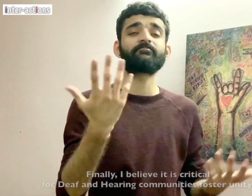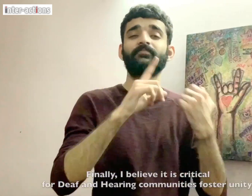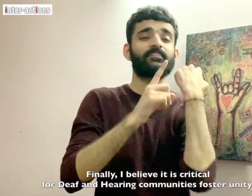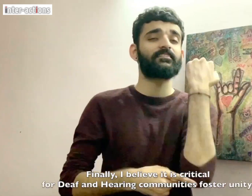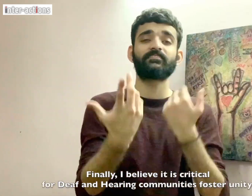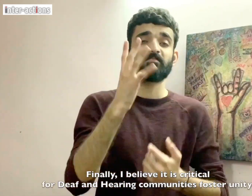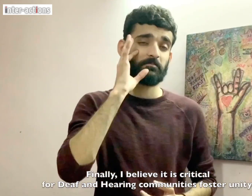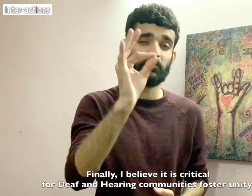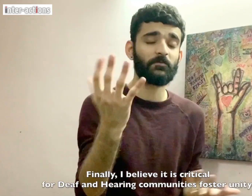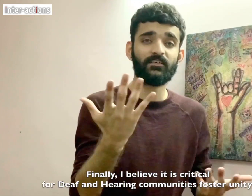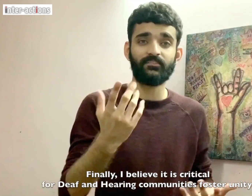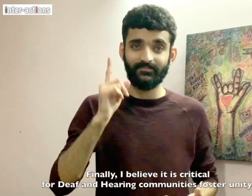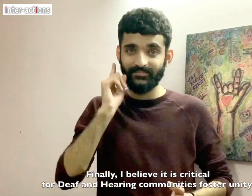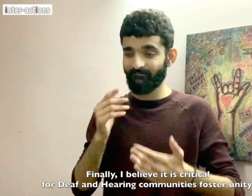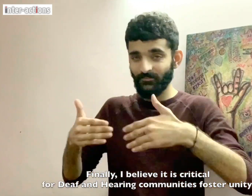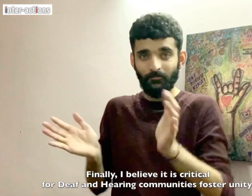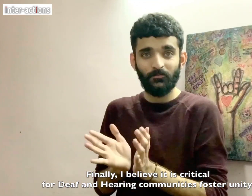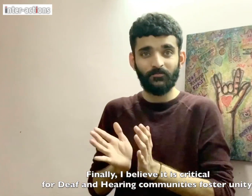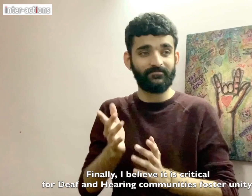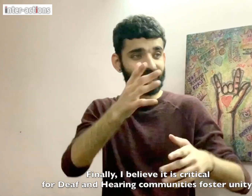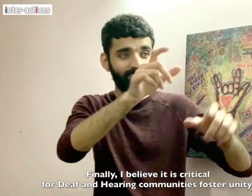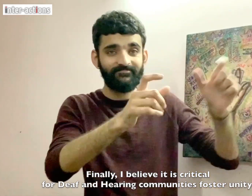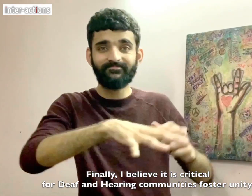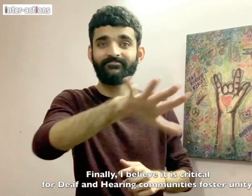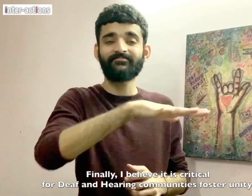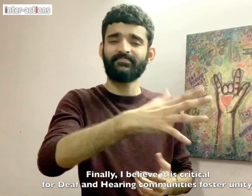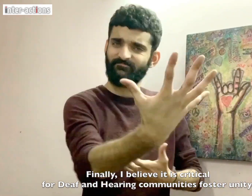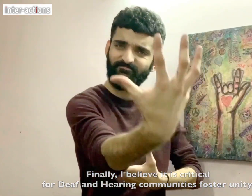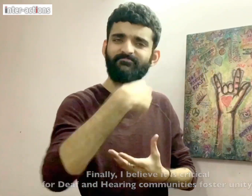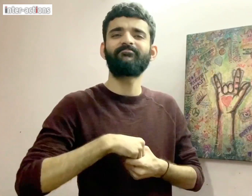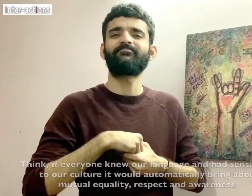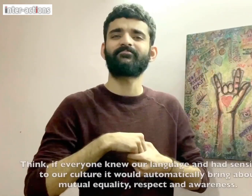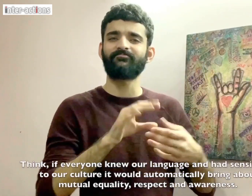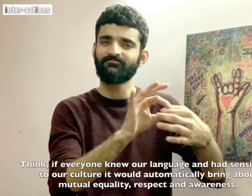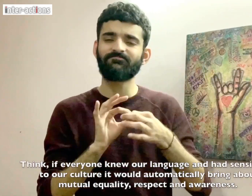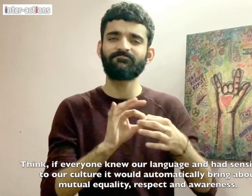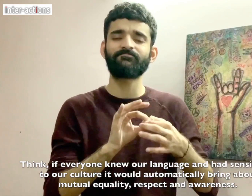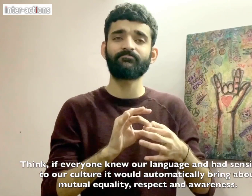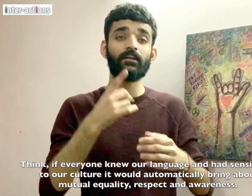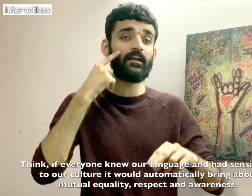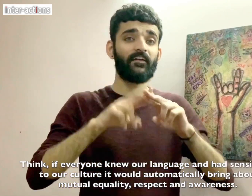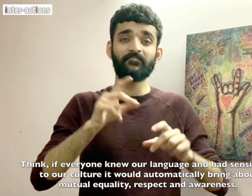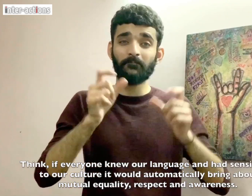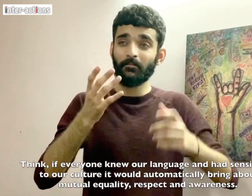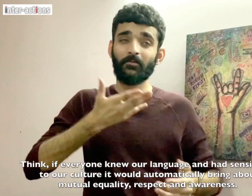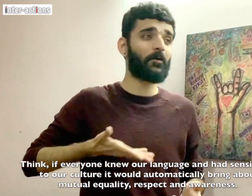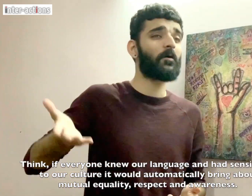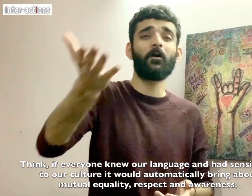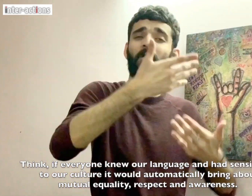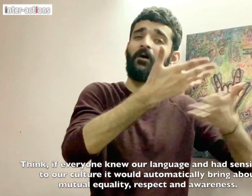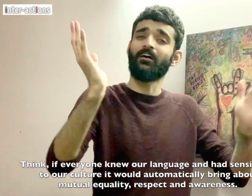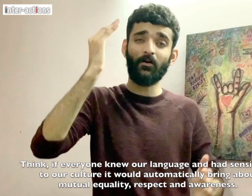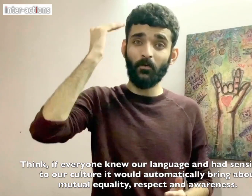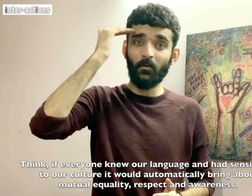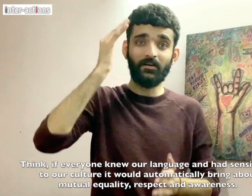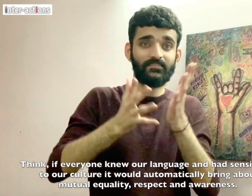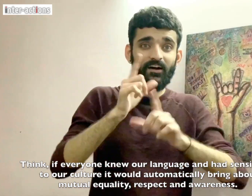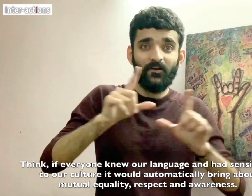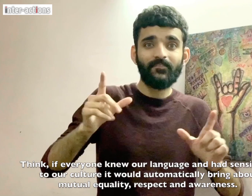society. Finally, I believe it is critical that the deaf and the hearing communities foster unity. Think if everyone knew our language